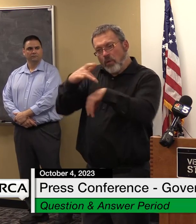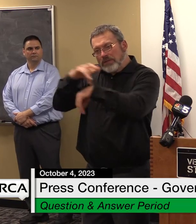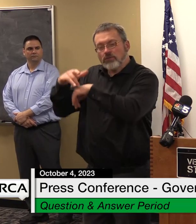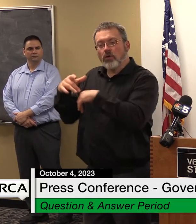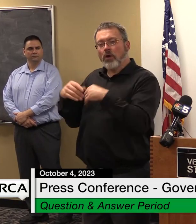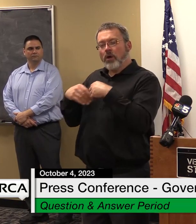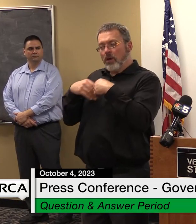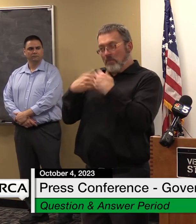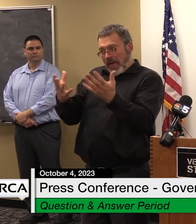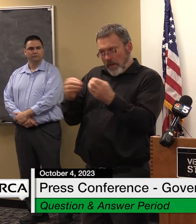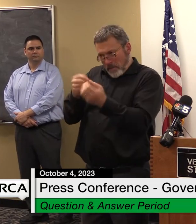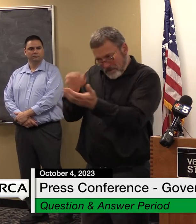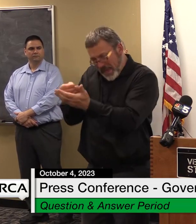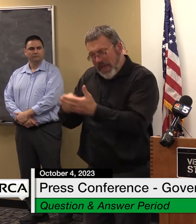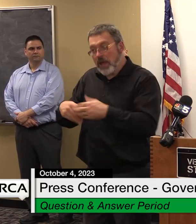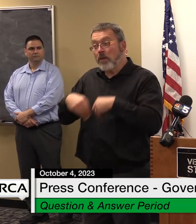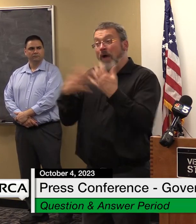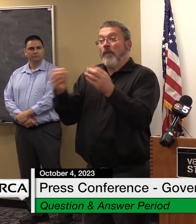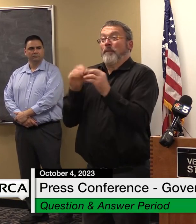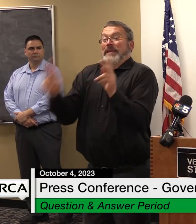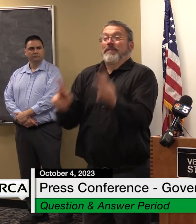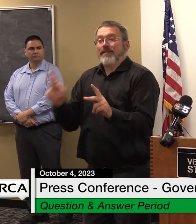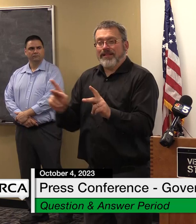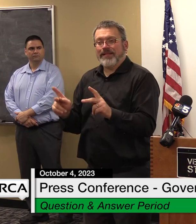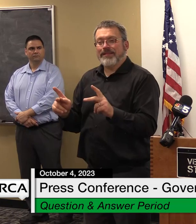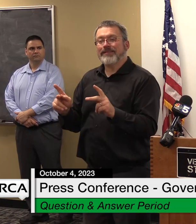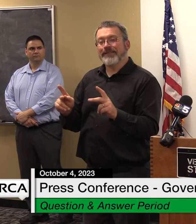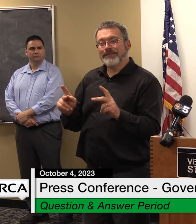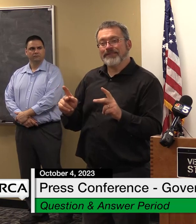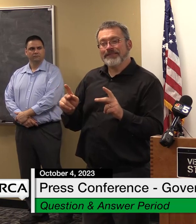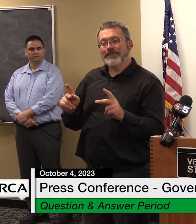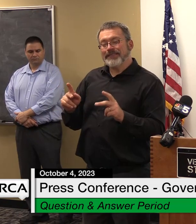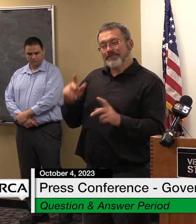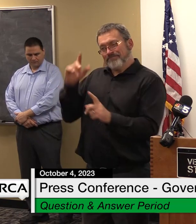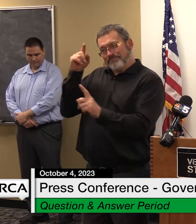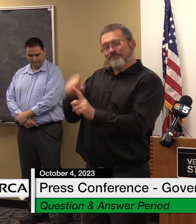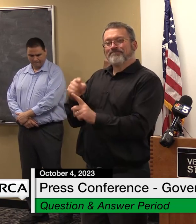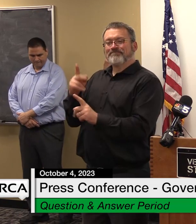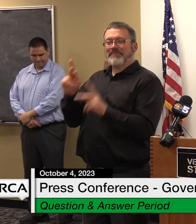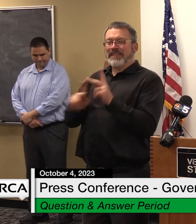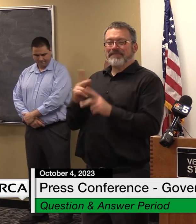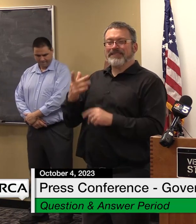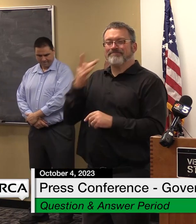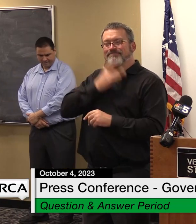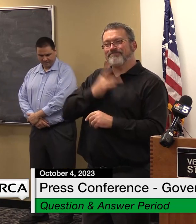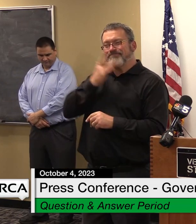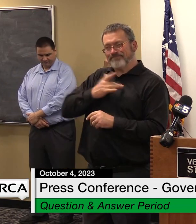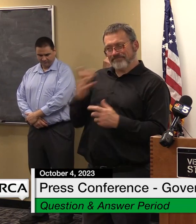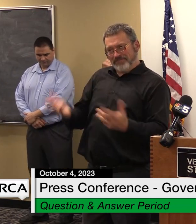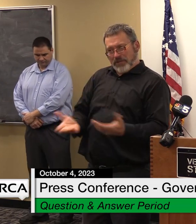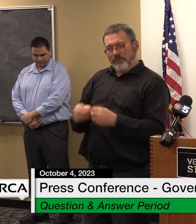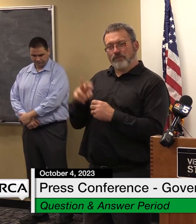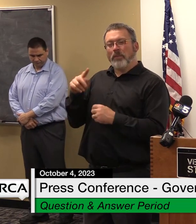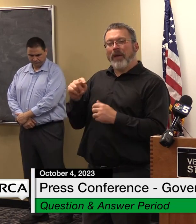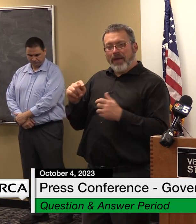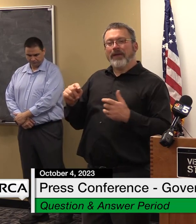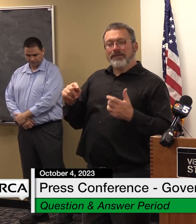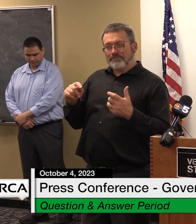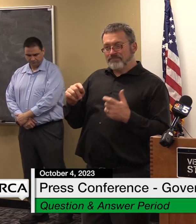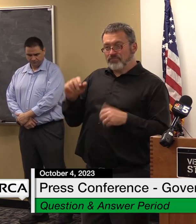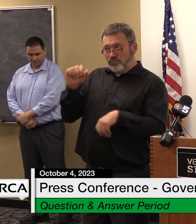people. And we're in short supply of people in the state. We're having a hard time with our workforce,